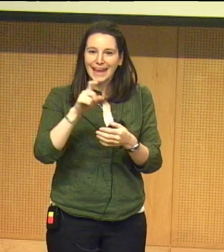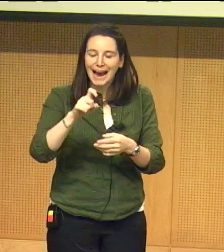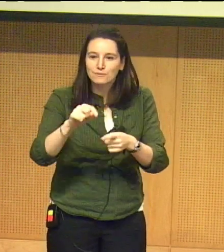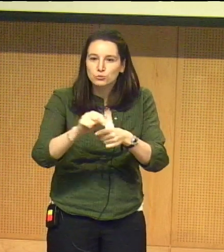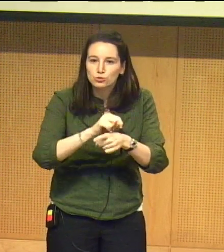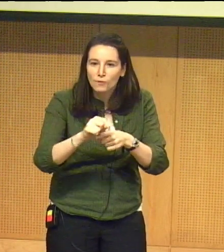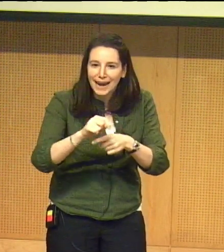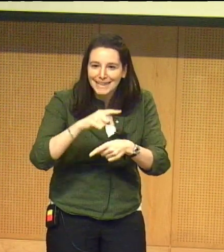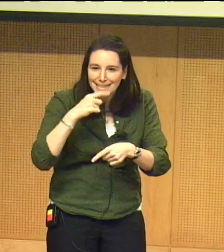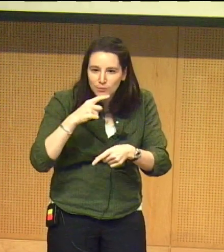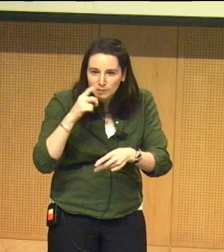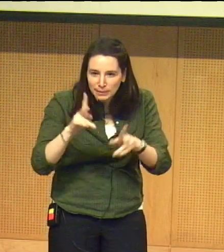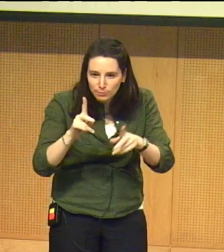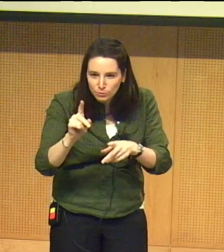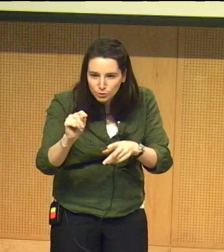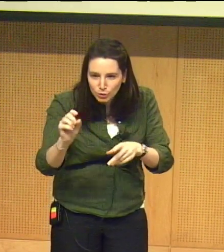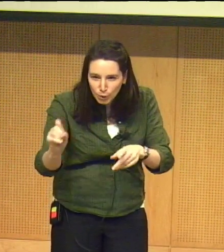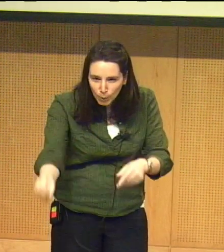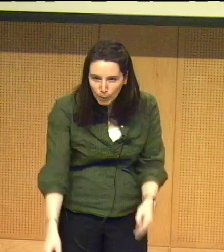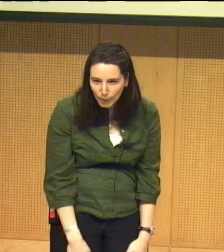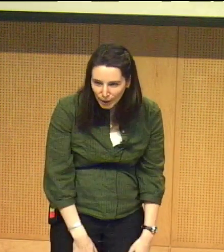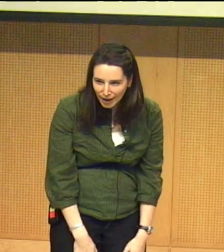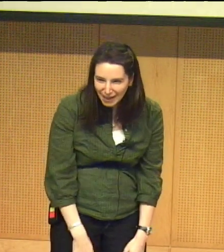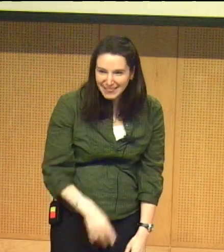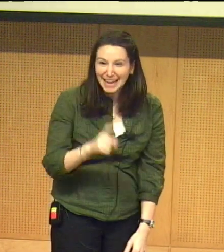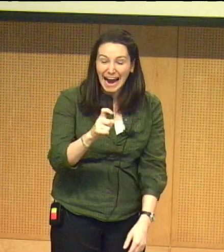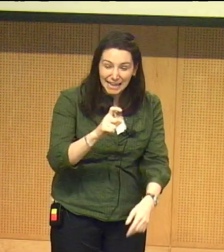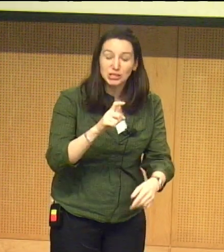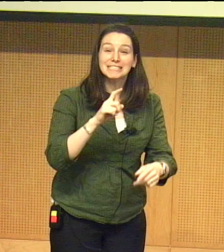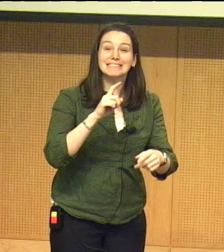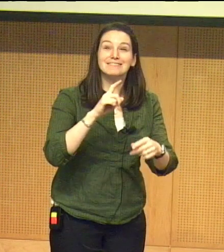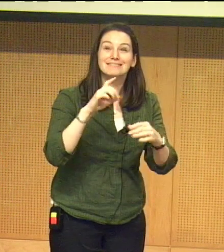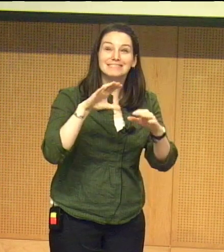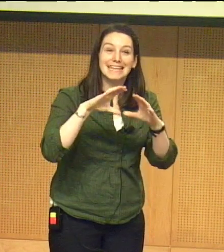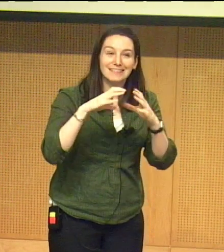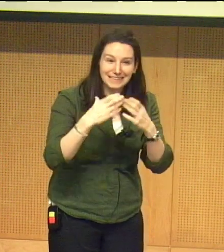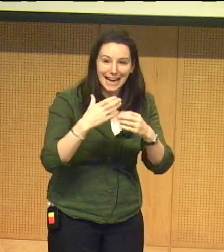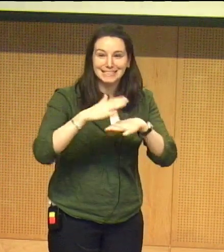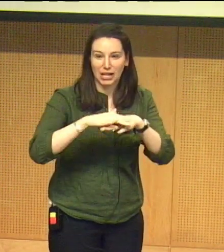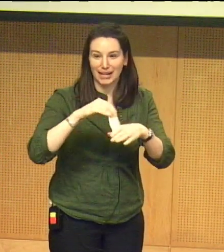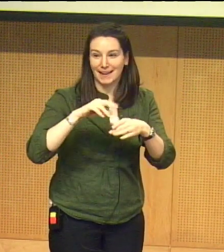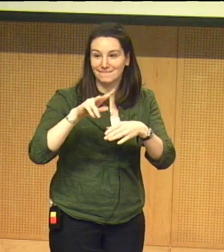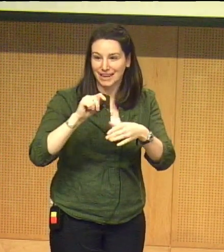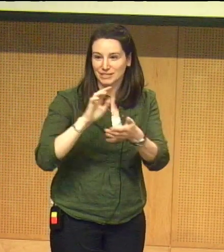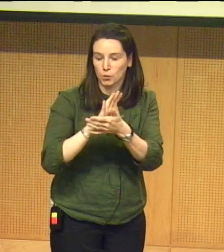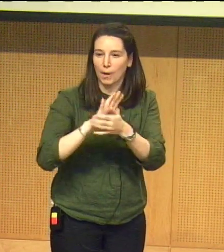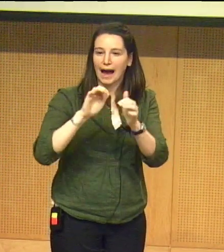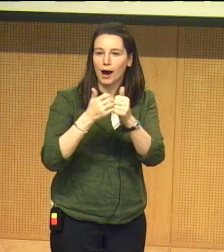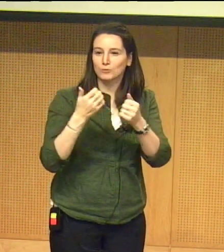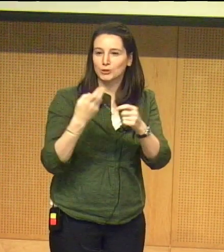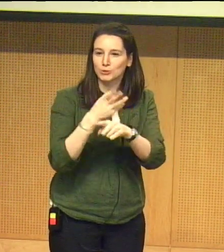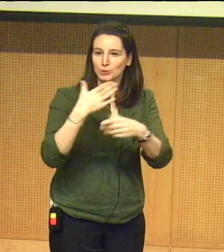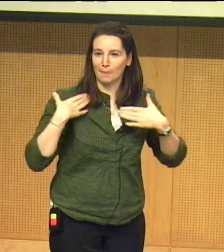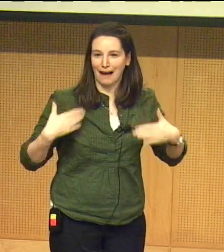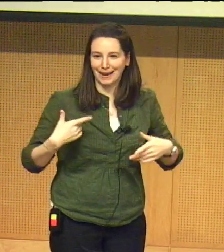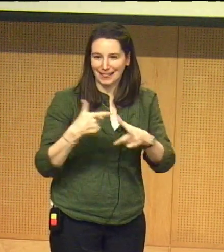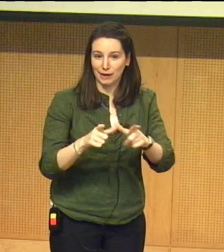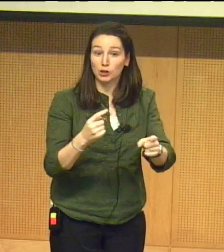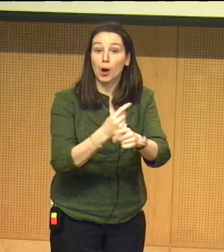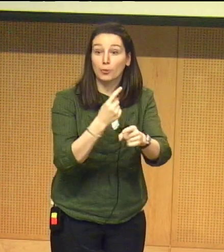have to train hearing people to do. They actually take a class on it in vet school, how to use your body language